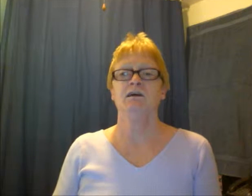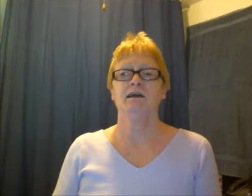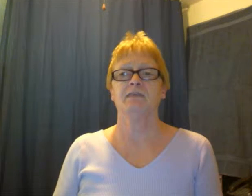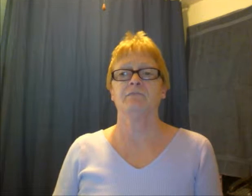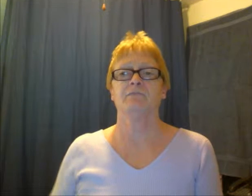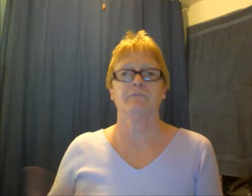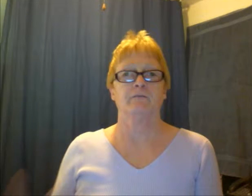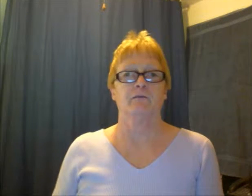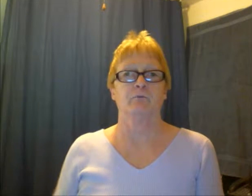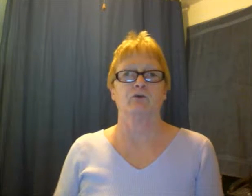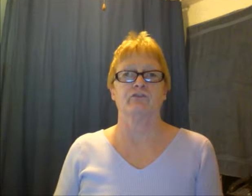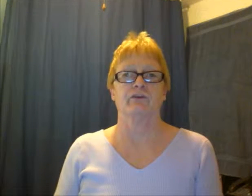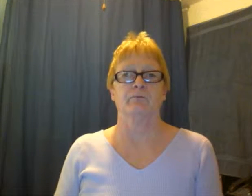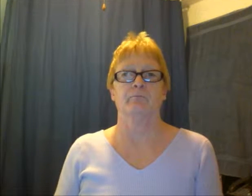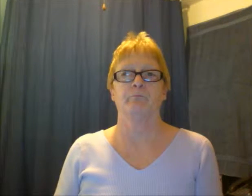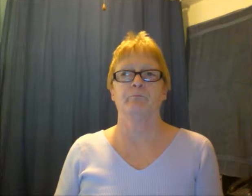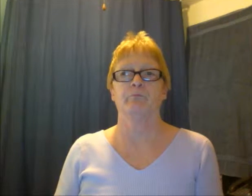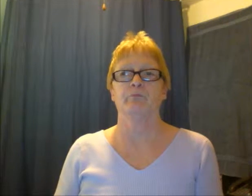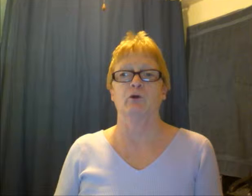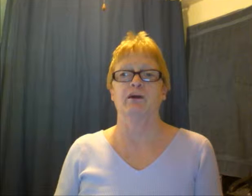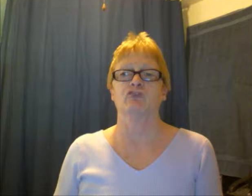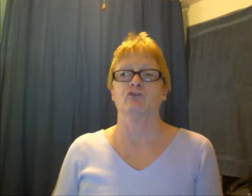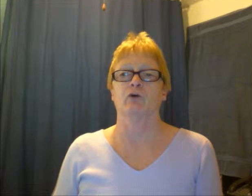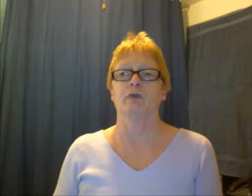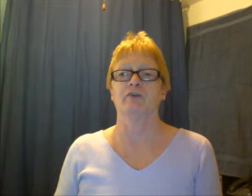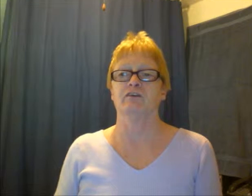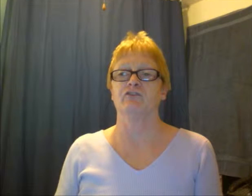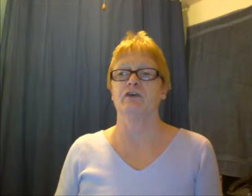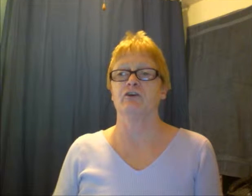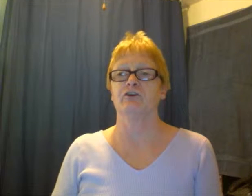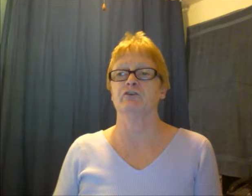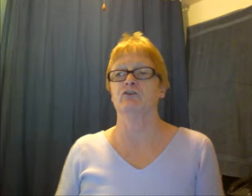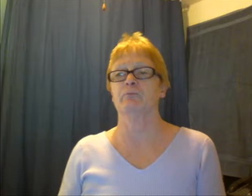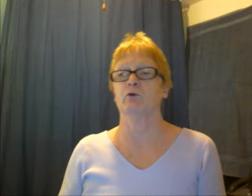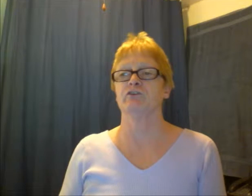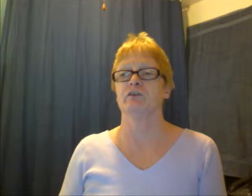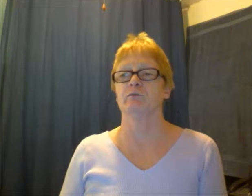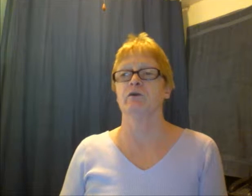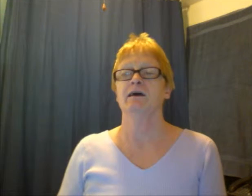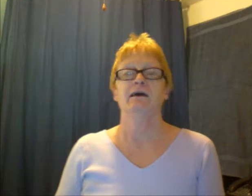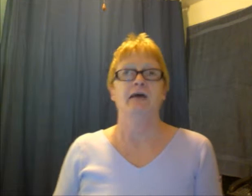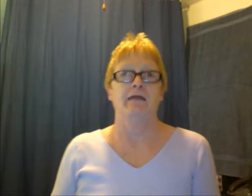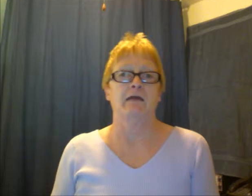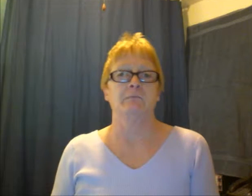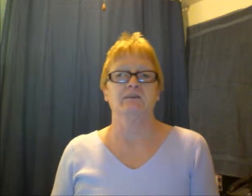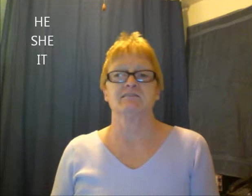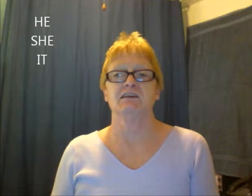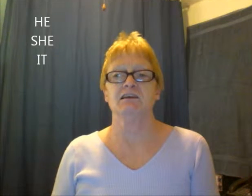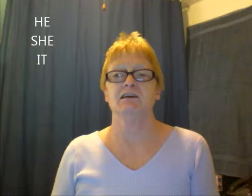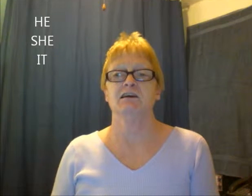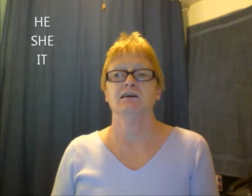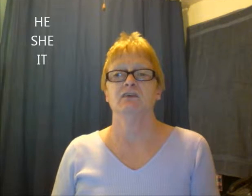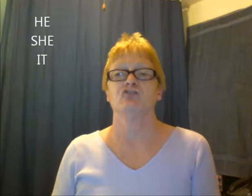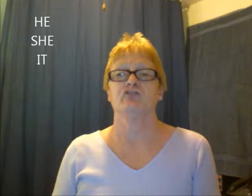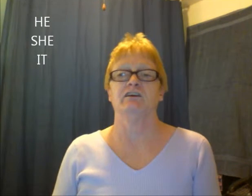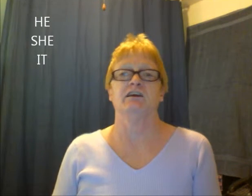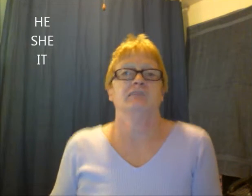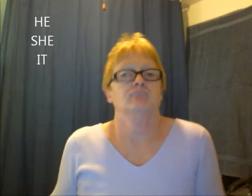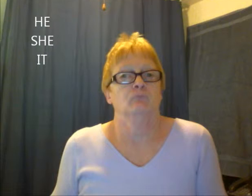And if the person, location, or object is there, you can just point to them, and that means he, she, or